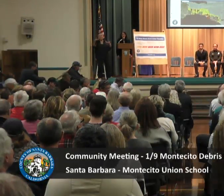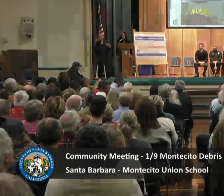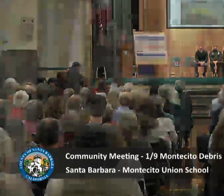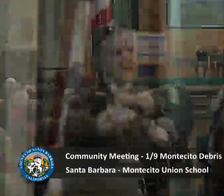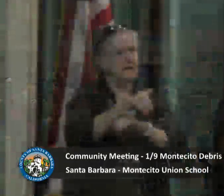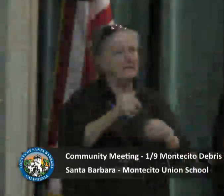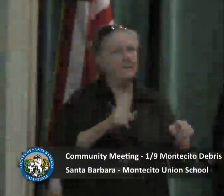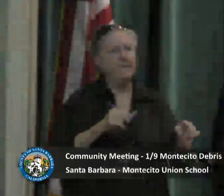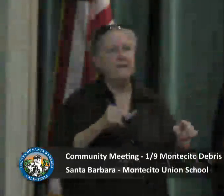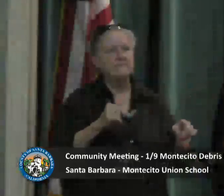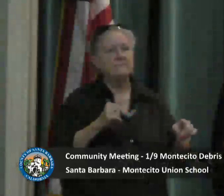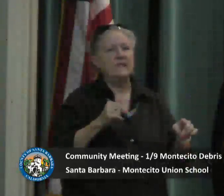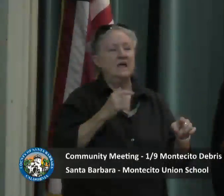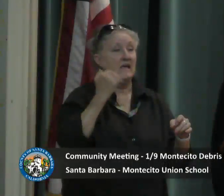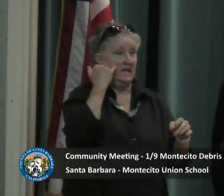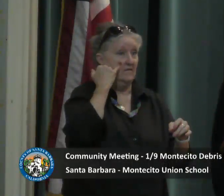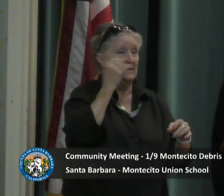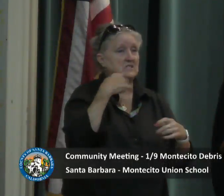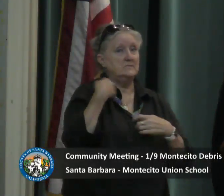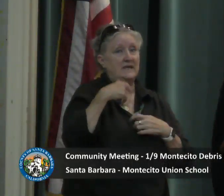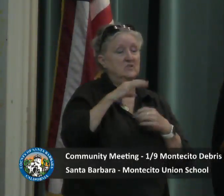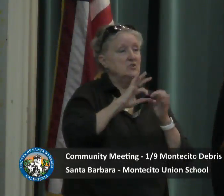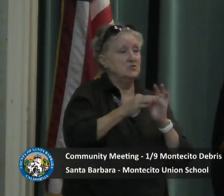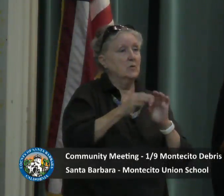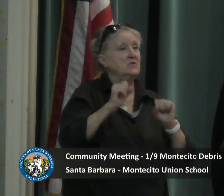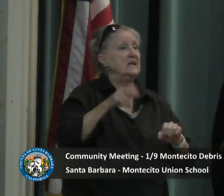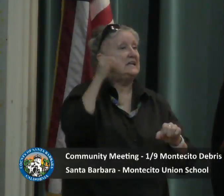tonight. If our Spanish